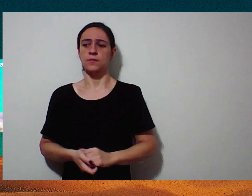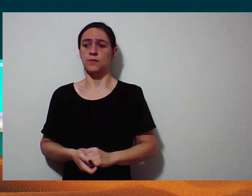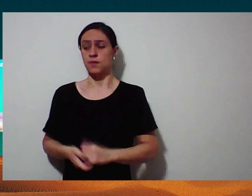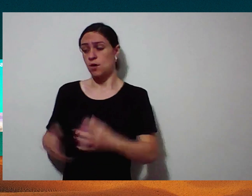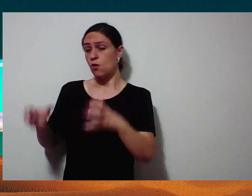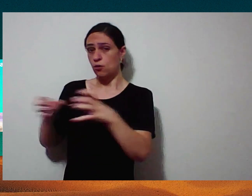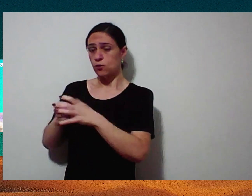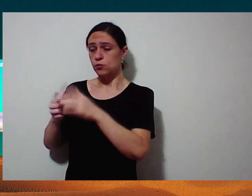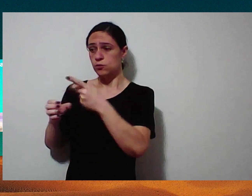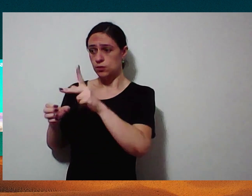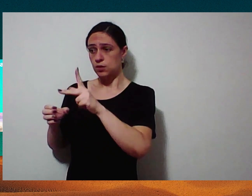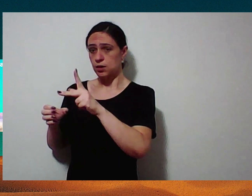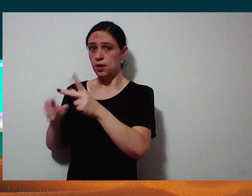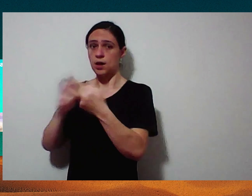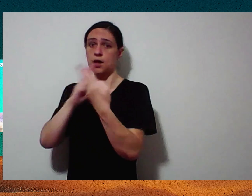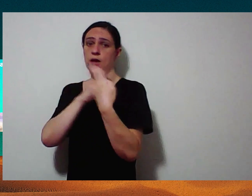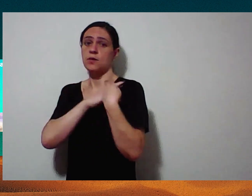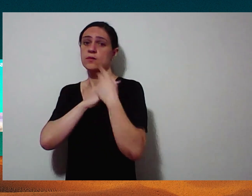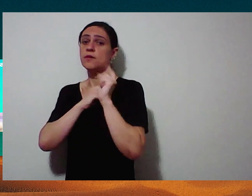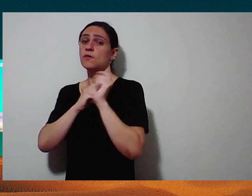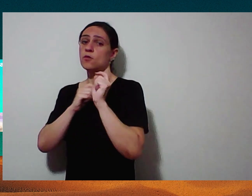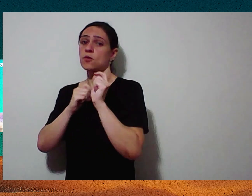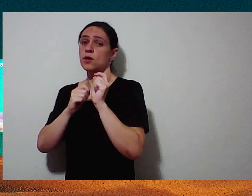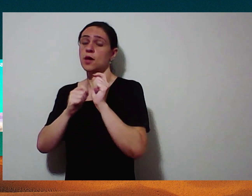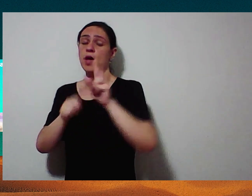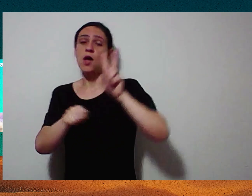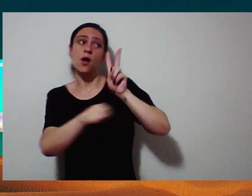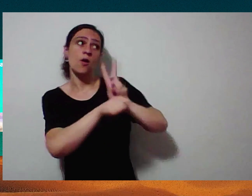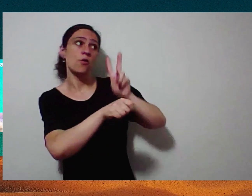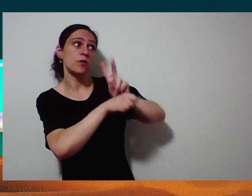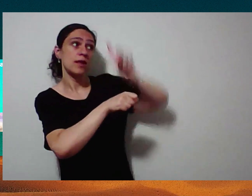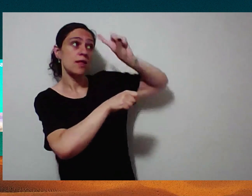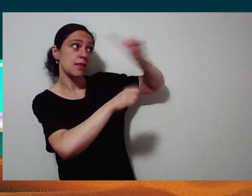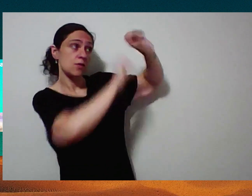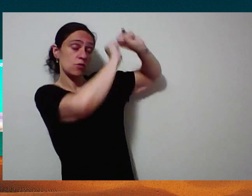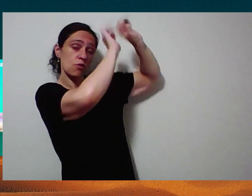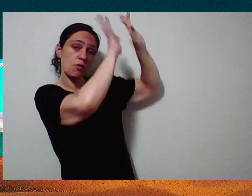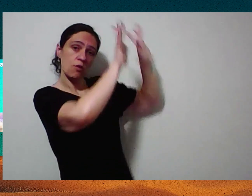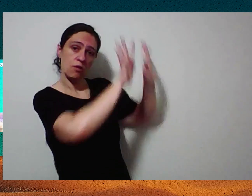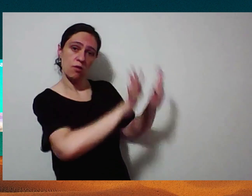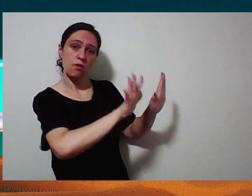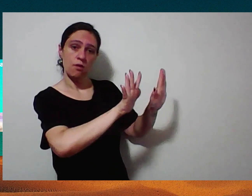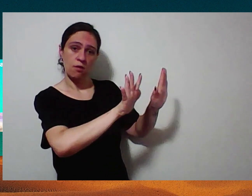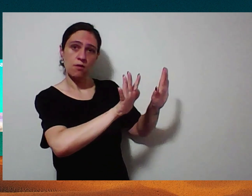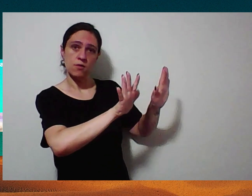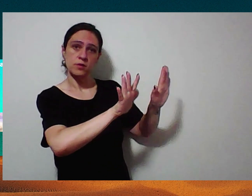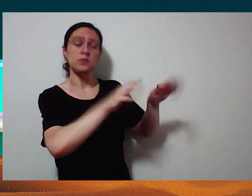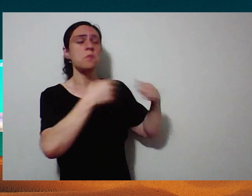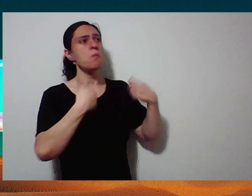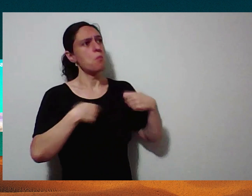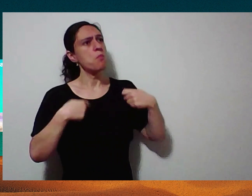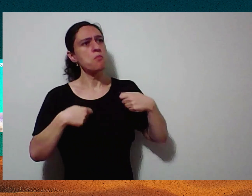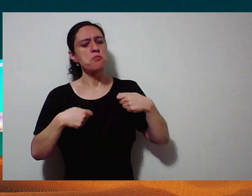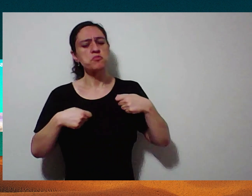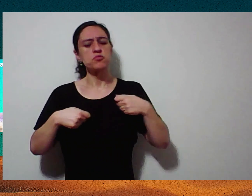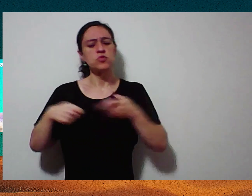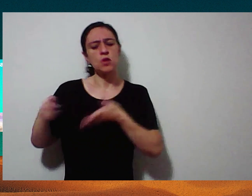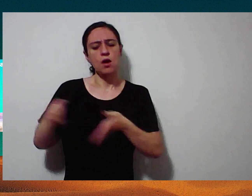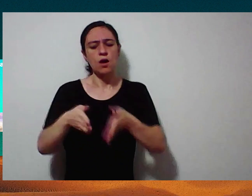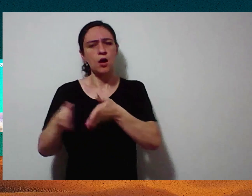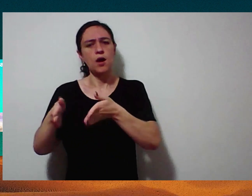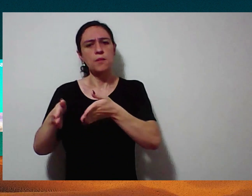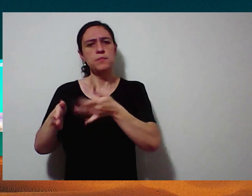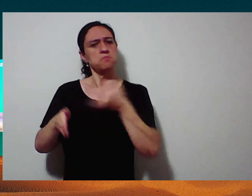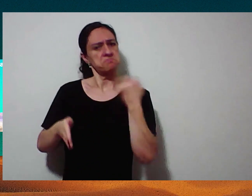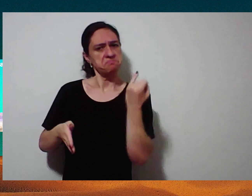de Deus. And they were responsible to keep the glory of God. Ele podia andar em lugares privilegiados. And they could walk in